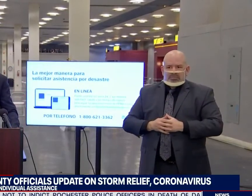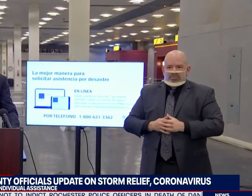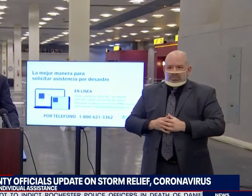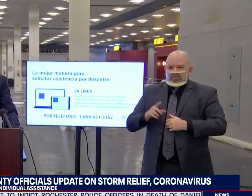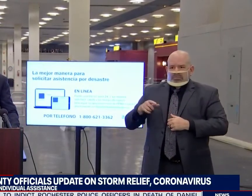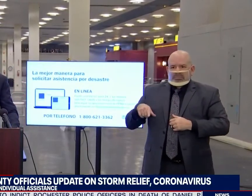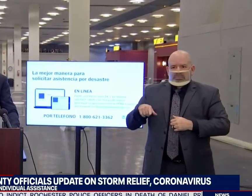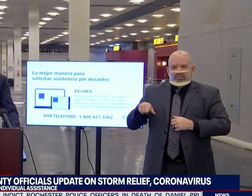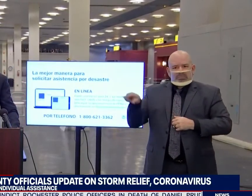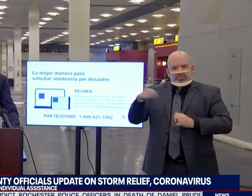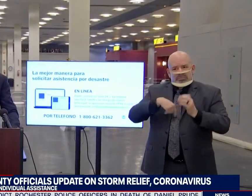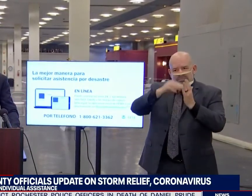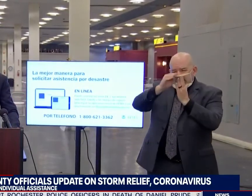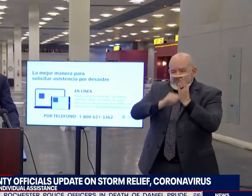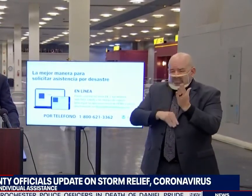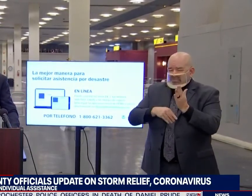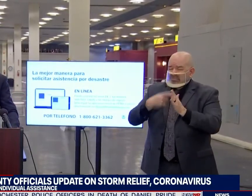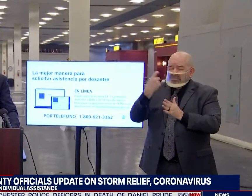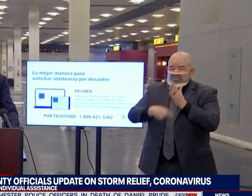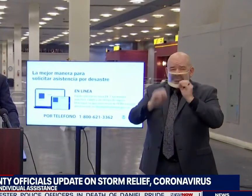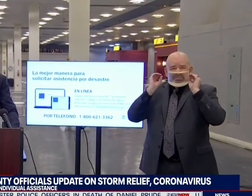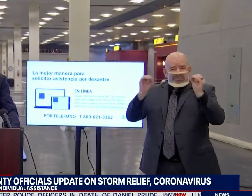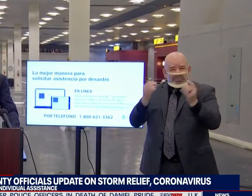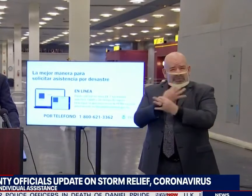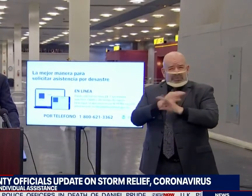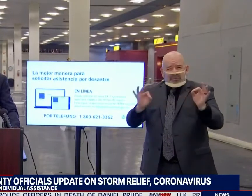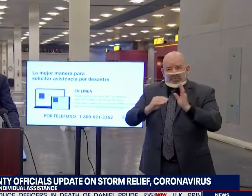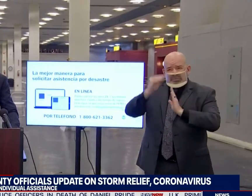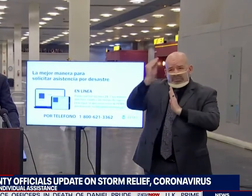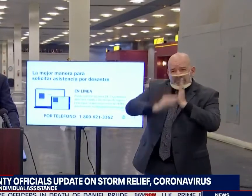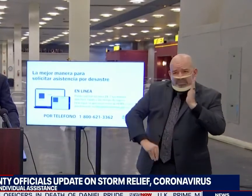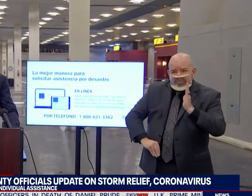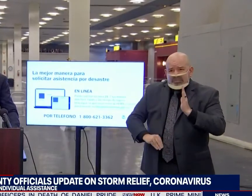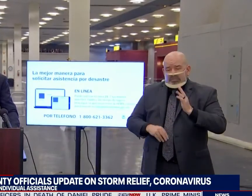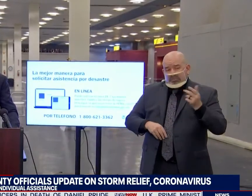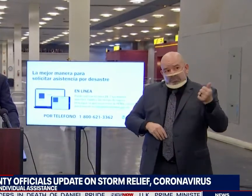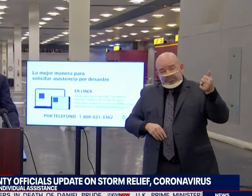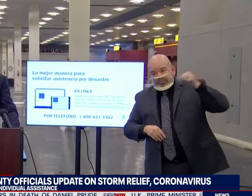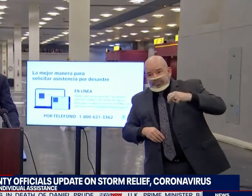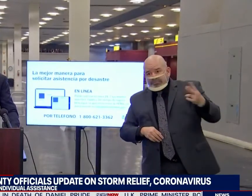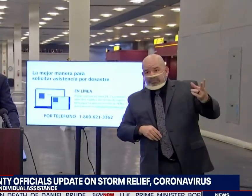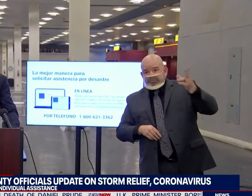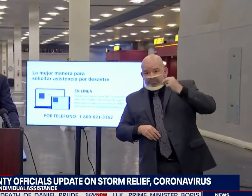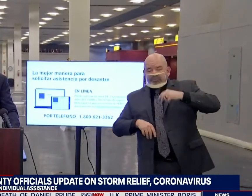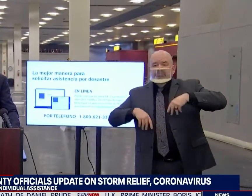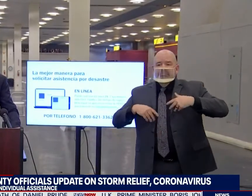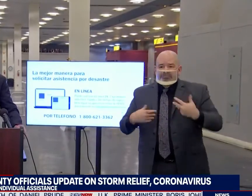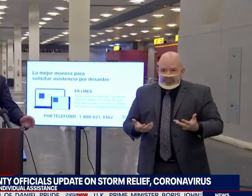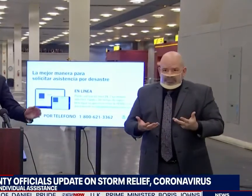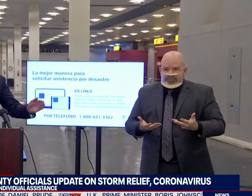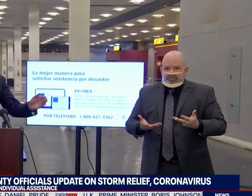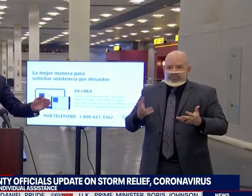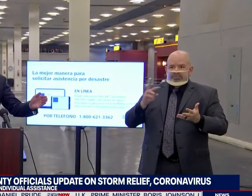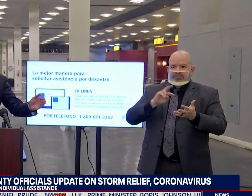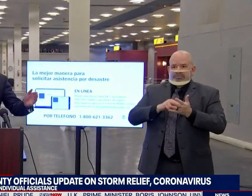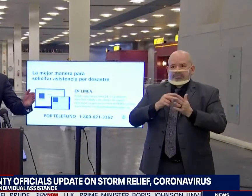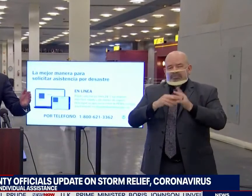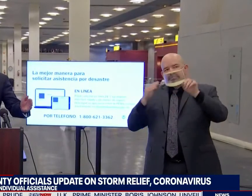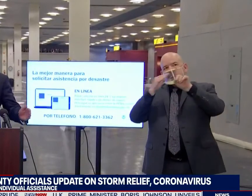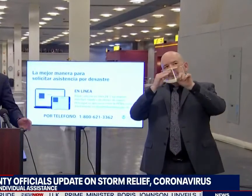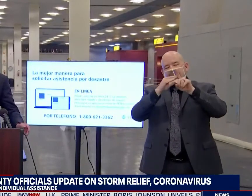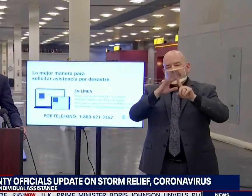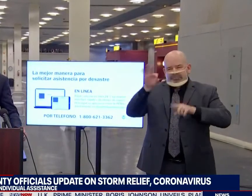apply and there's no obligation to apply. And if you're turned down, then it opens the door for FEMA assistance and other resources. If you if